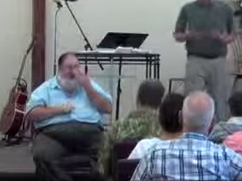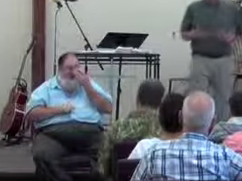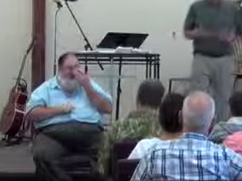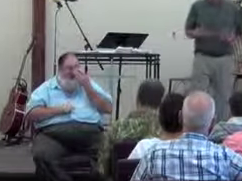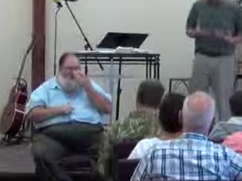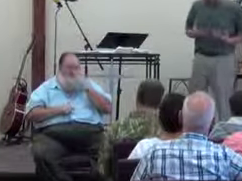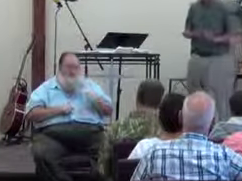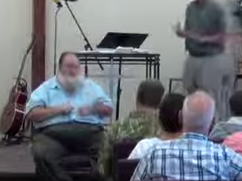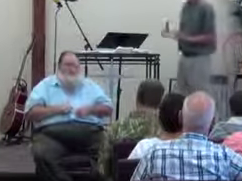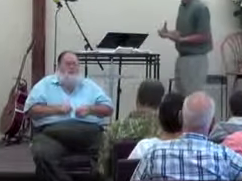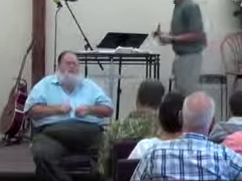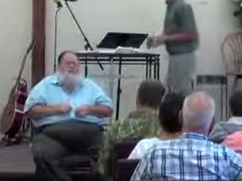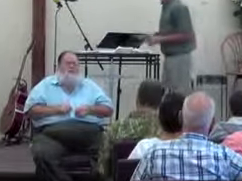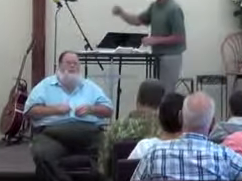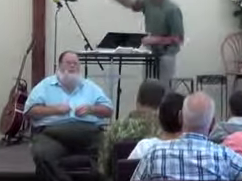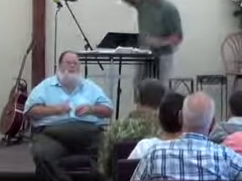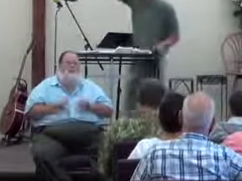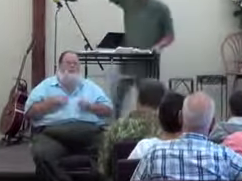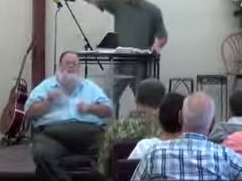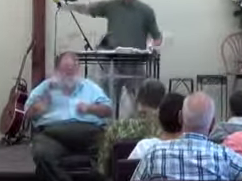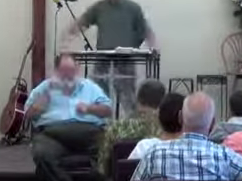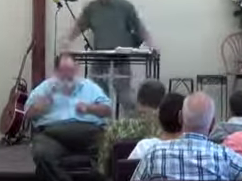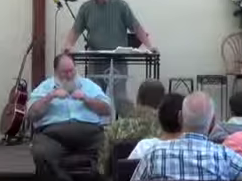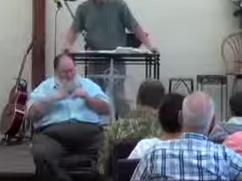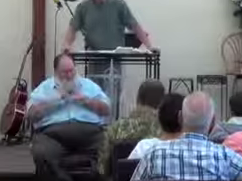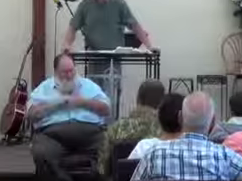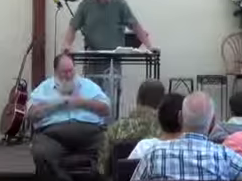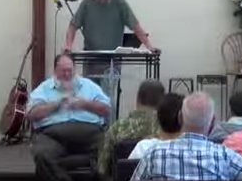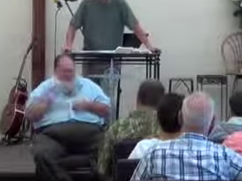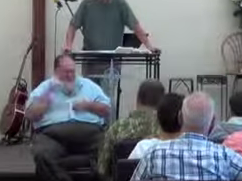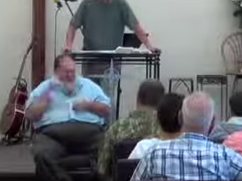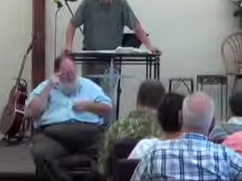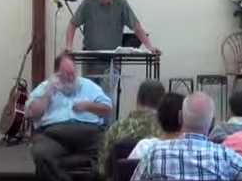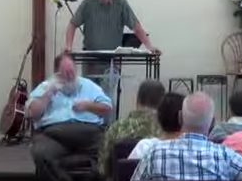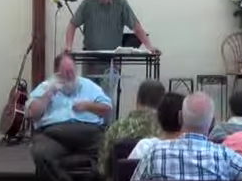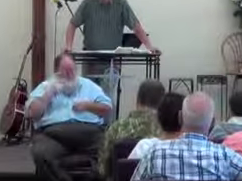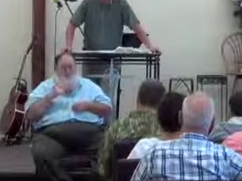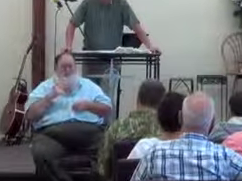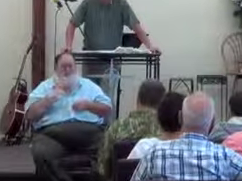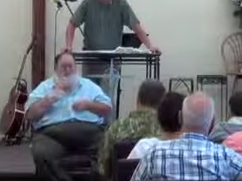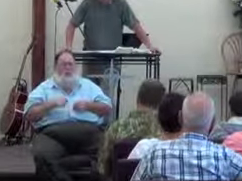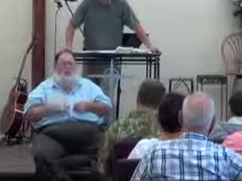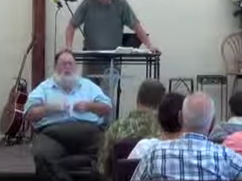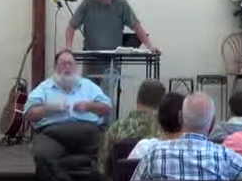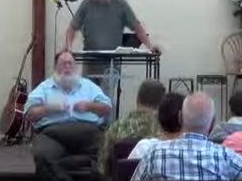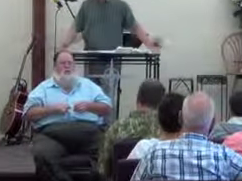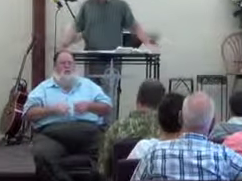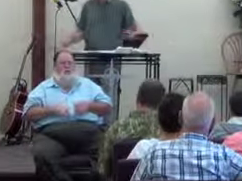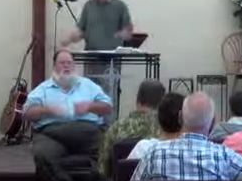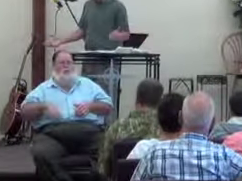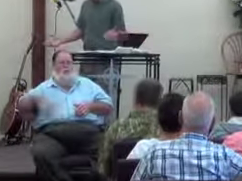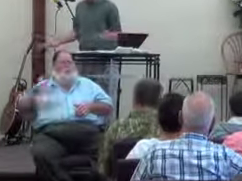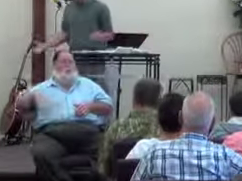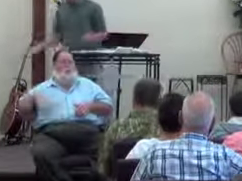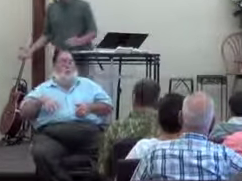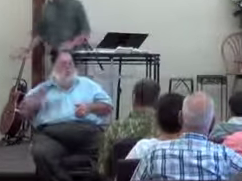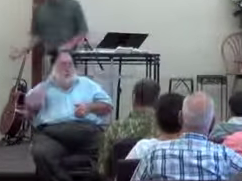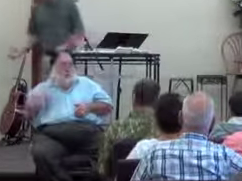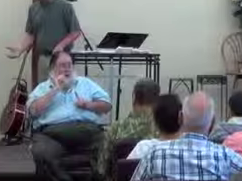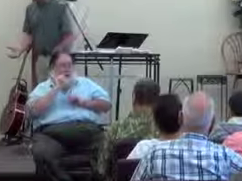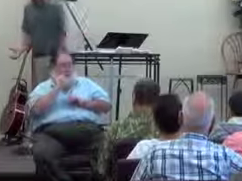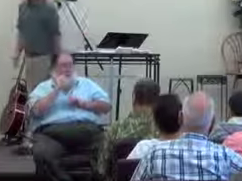don't talk about them too much because we think it's got to be that super God moment. But everything that's in our lives is a God